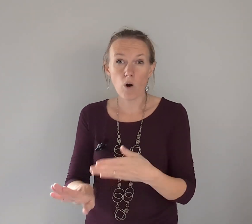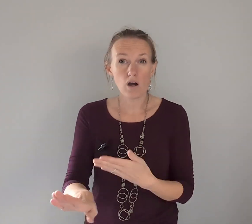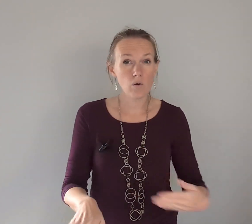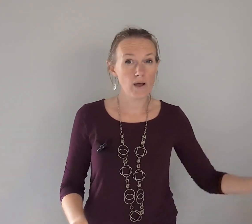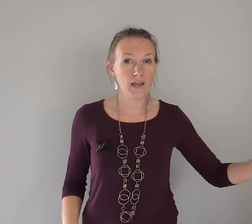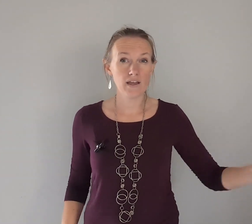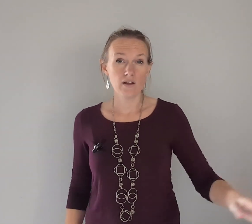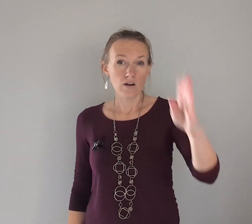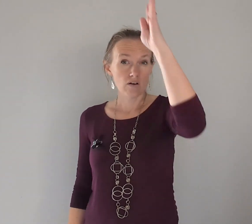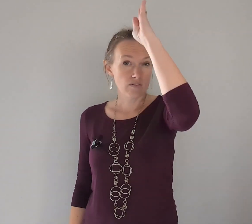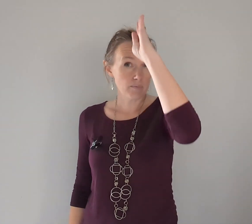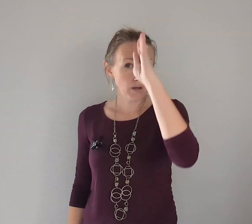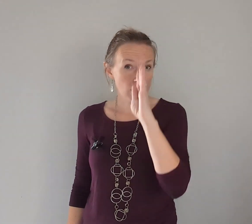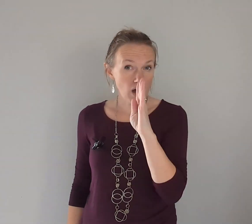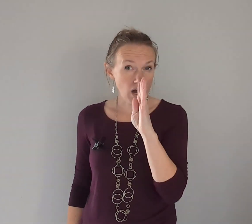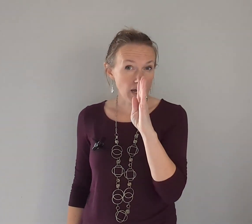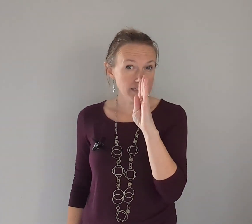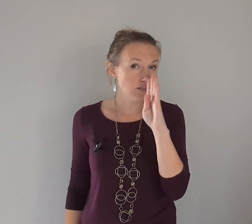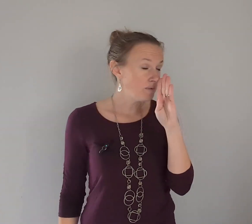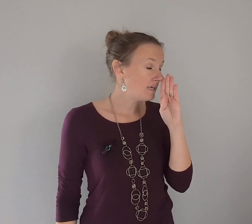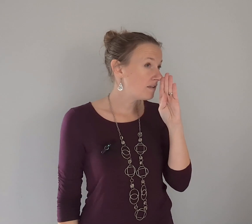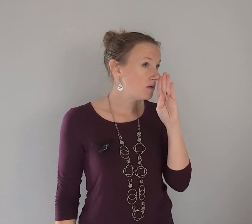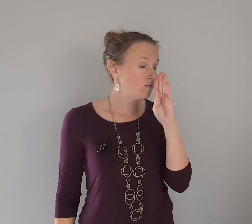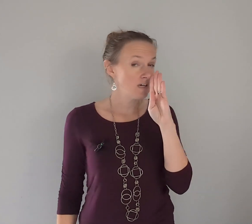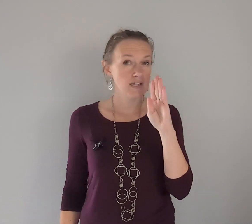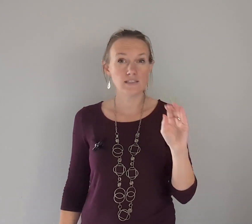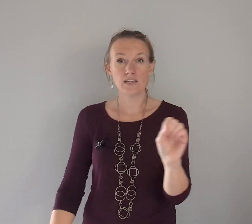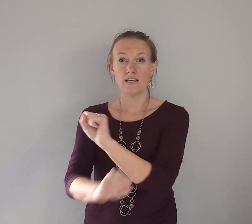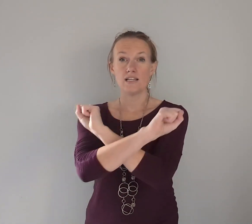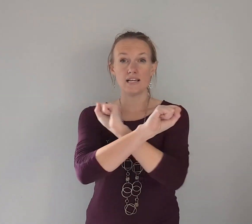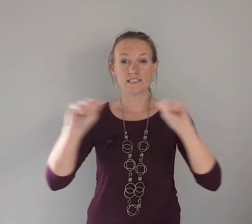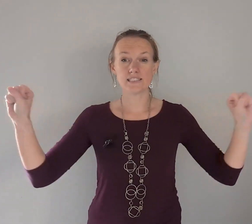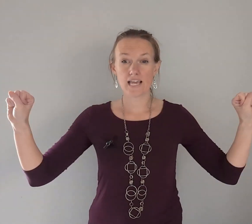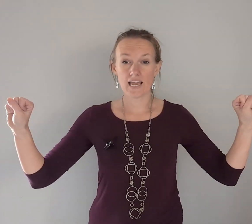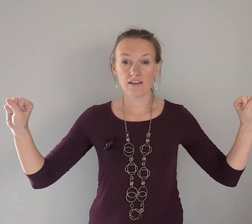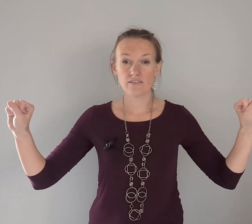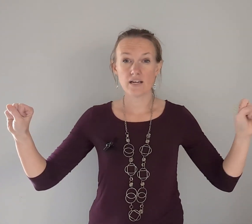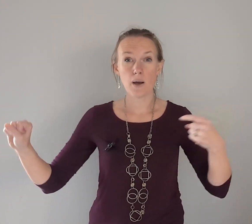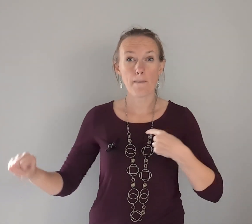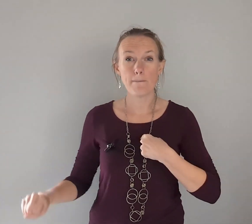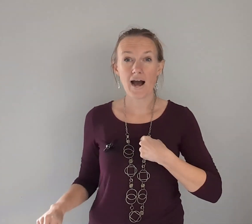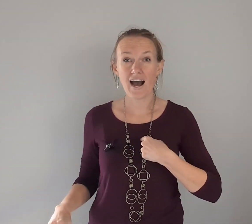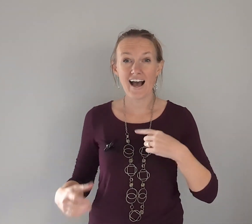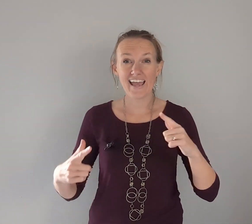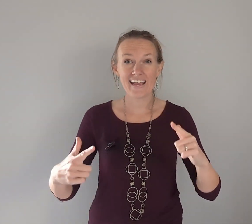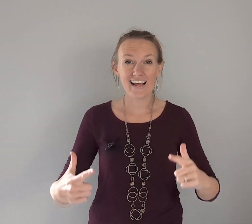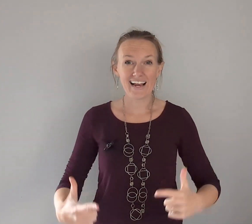walk away from God. So be down the middle of your hand that saved my